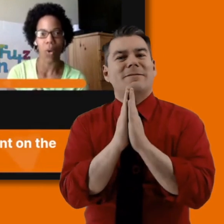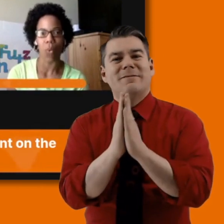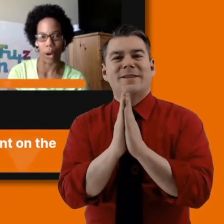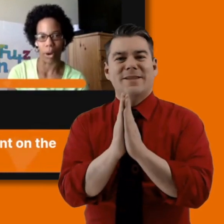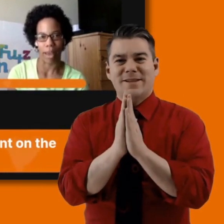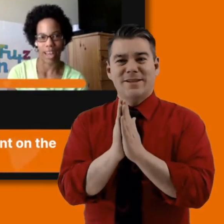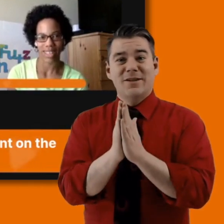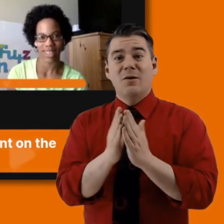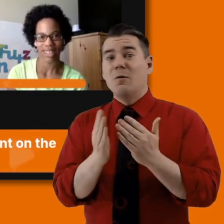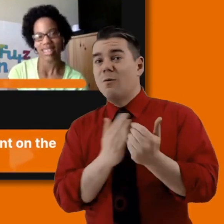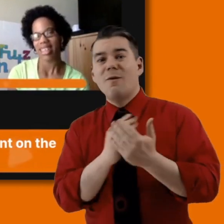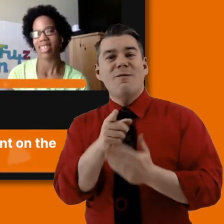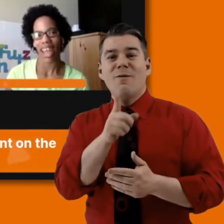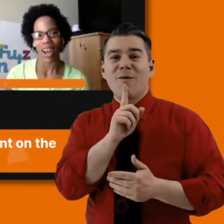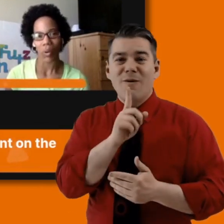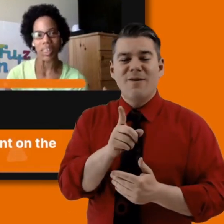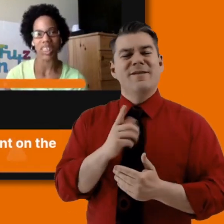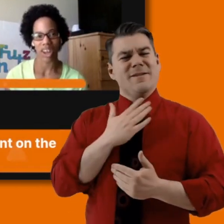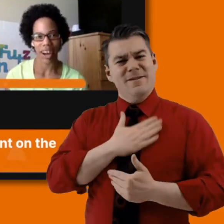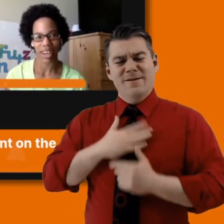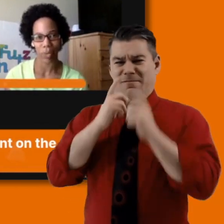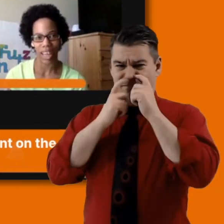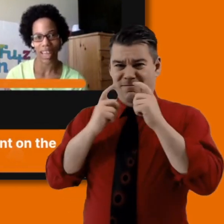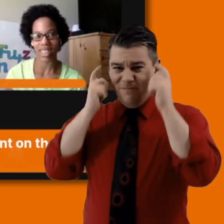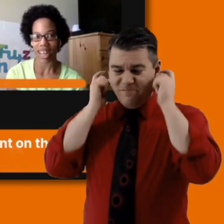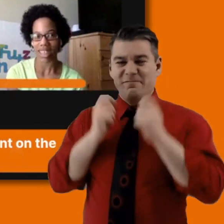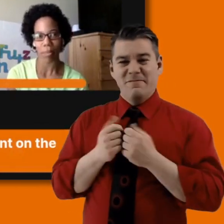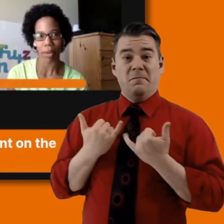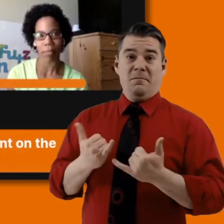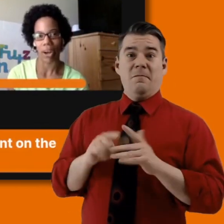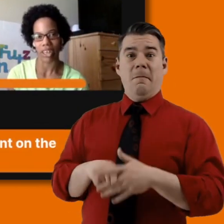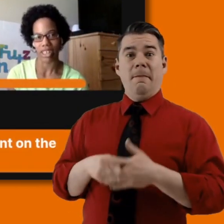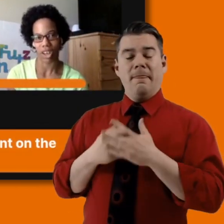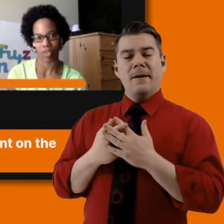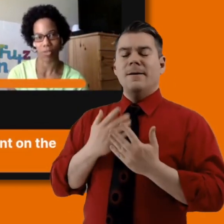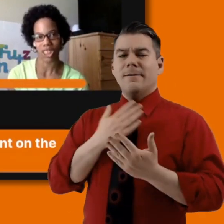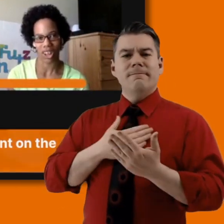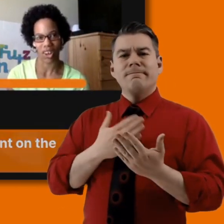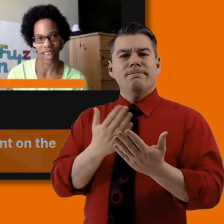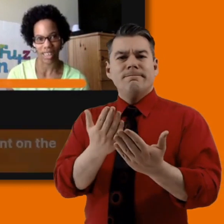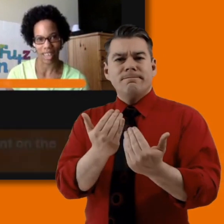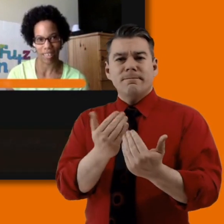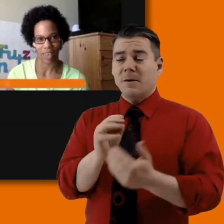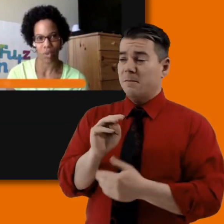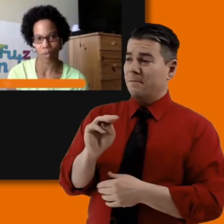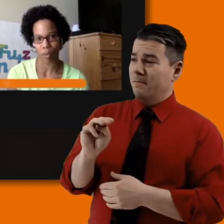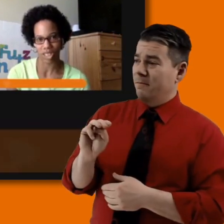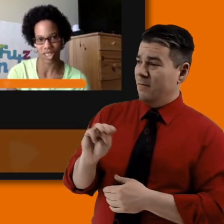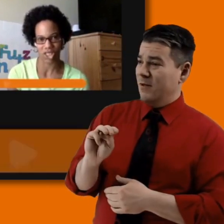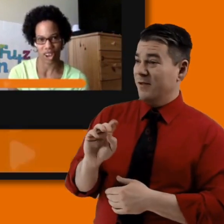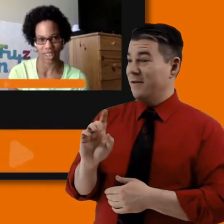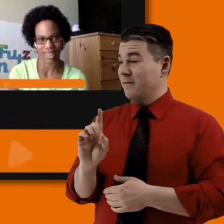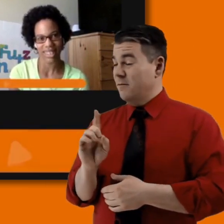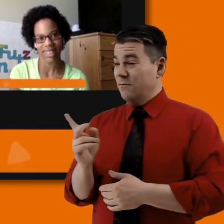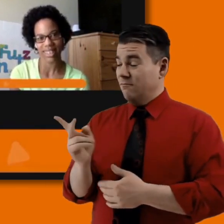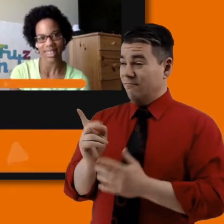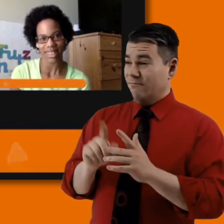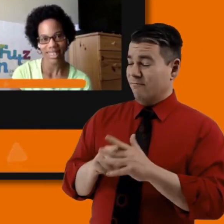are, wear a mask. So yeah, we'll start with, tell us a bit about yourselves, Michelle and David, whoever wants to